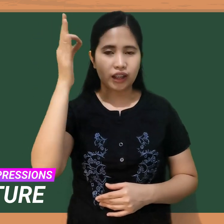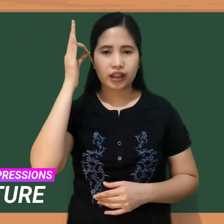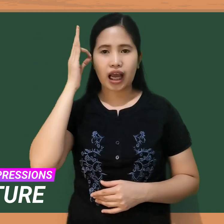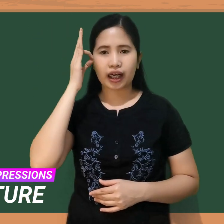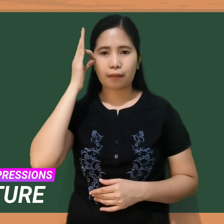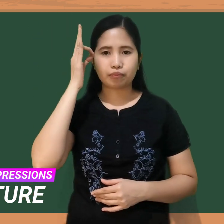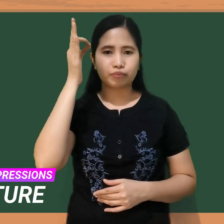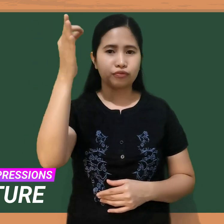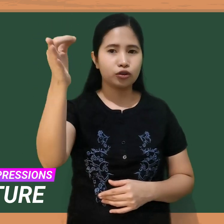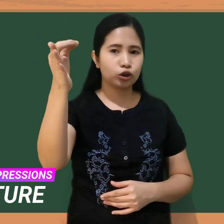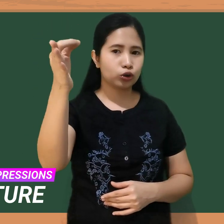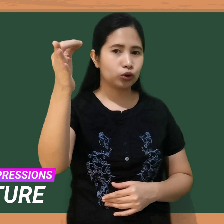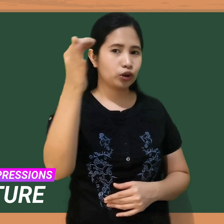Sa hinaharap. Future.